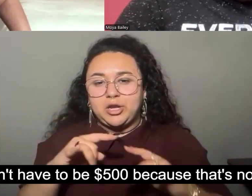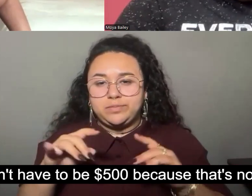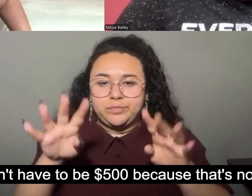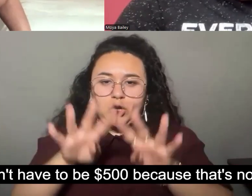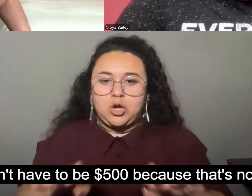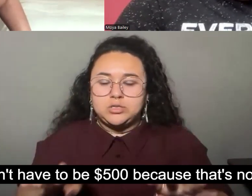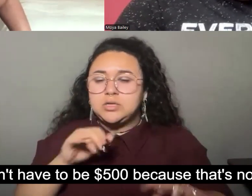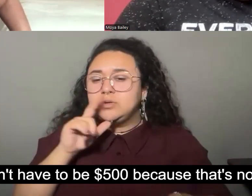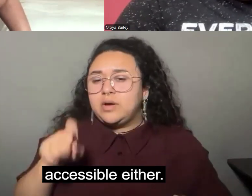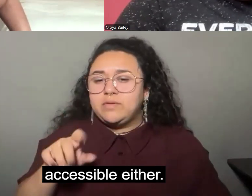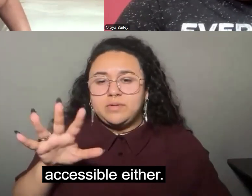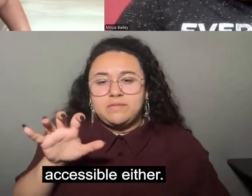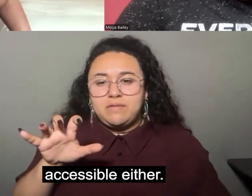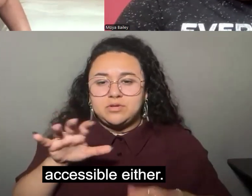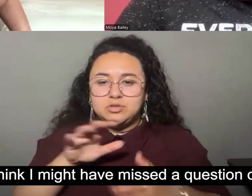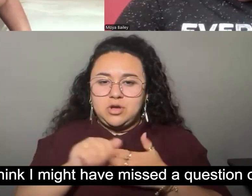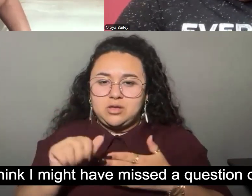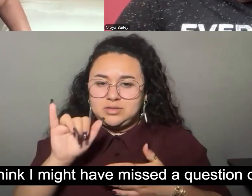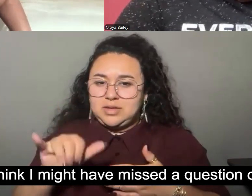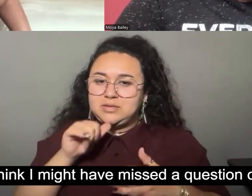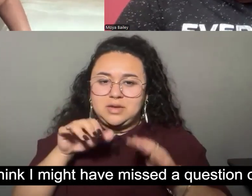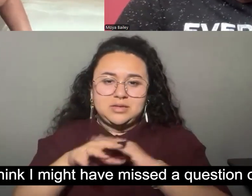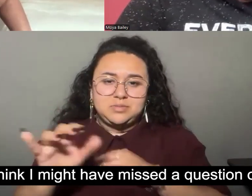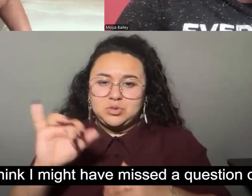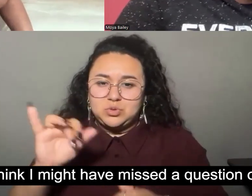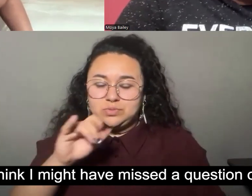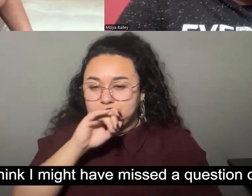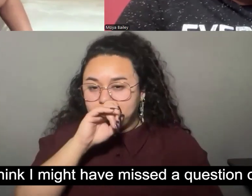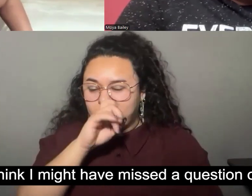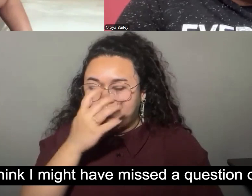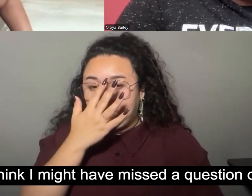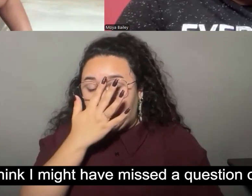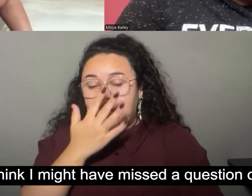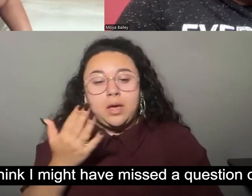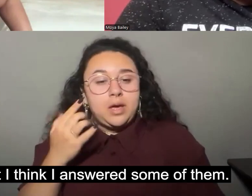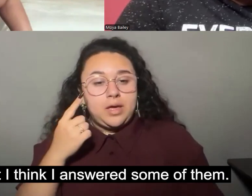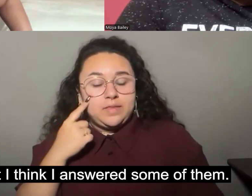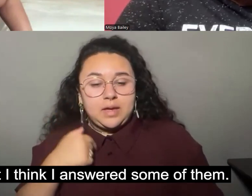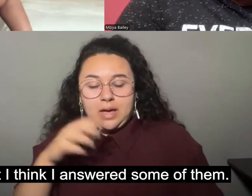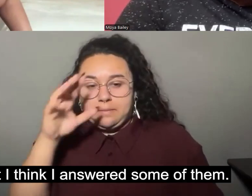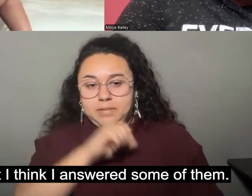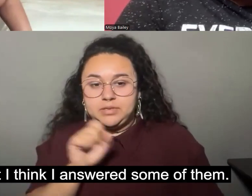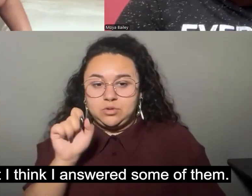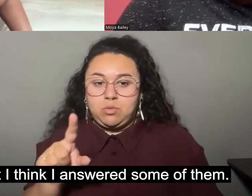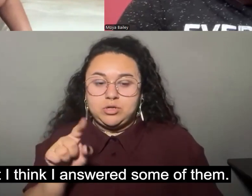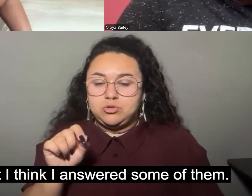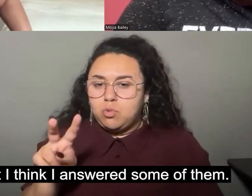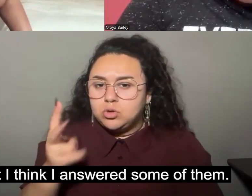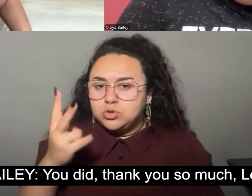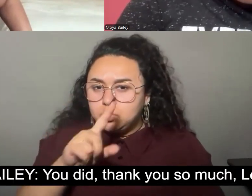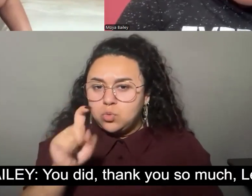because that's not accessible either. Yeah. So I think I might have missed a question or two, but I think I answered some of